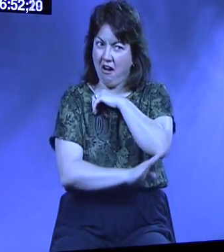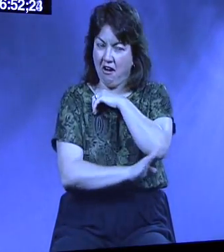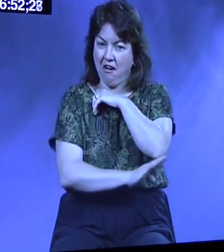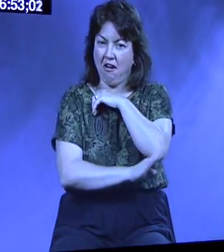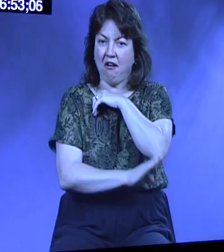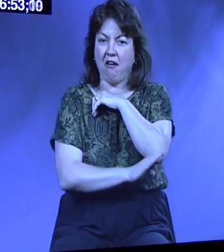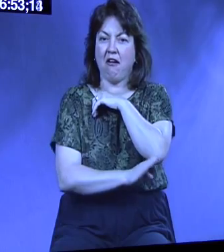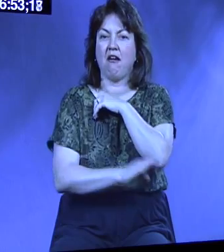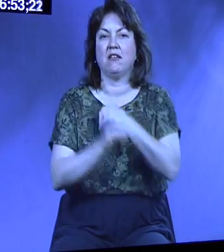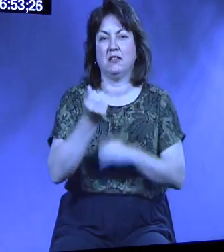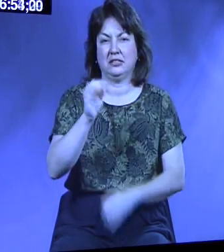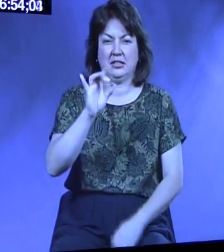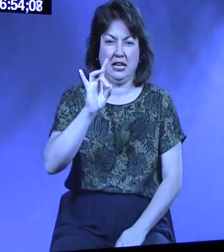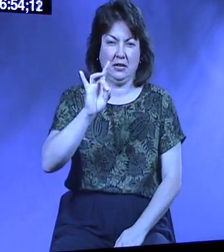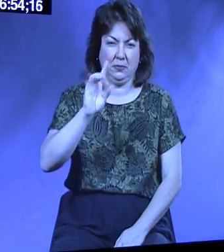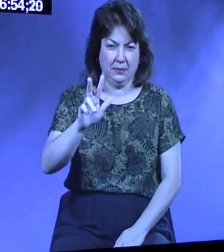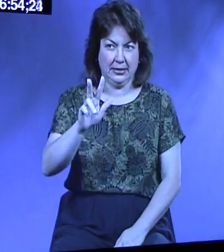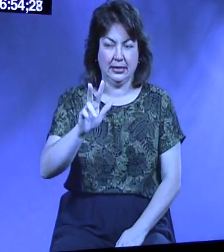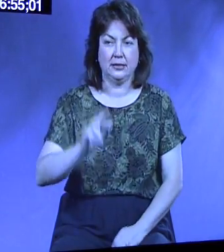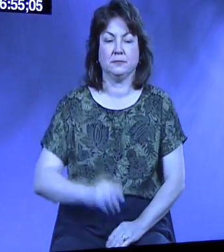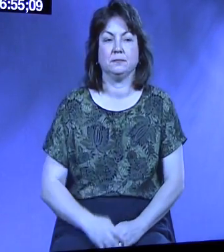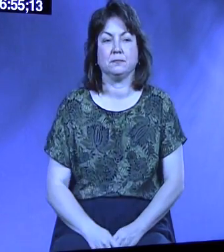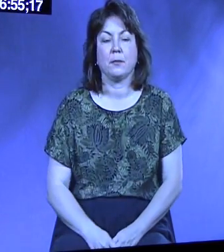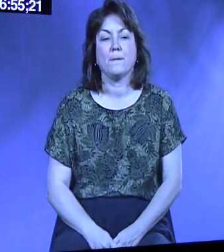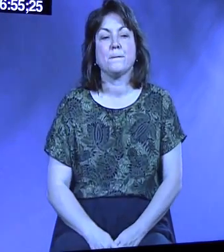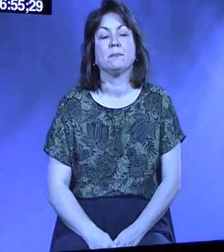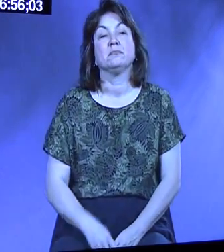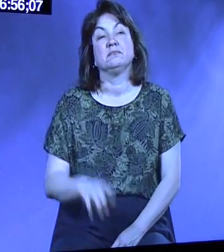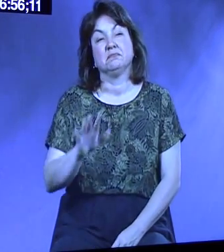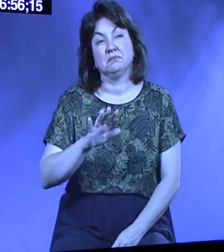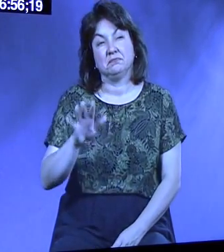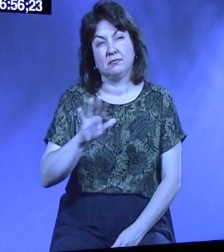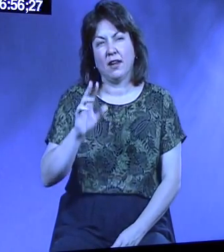that fall of 1983, I believe,